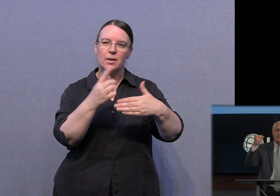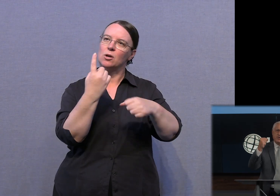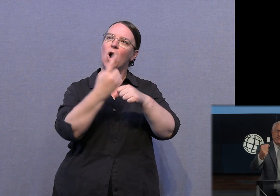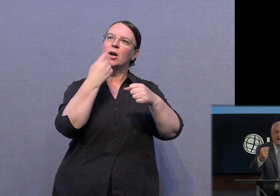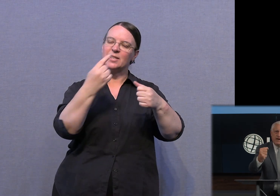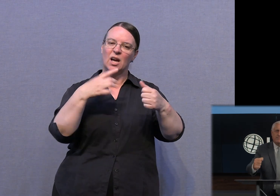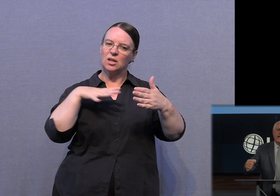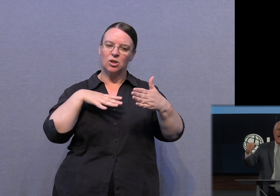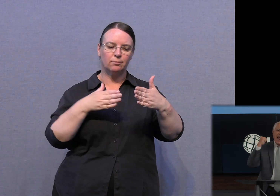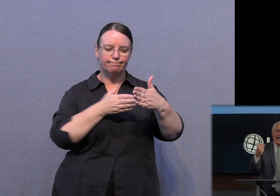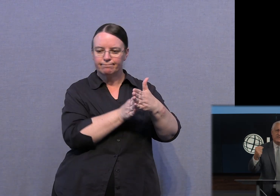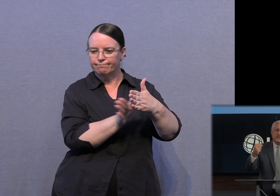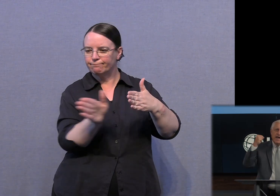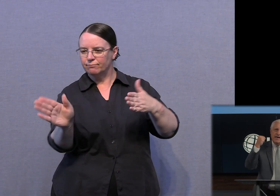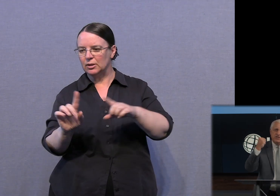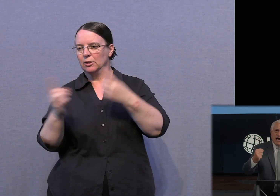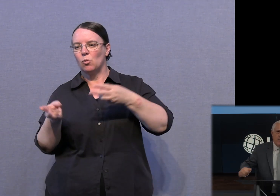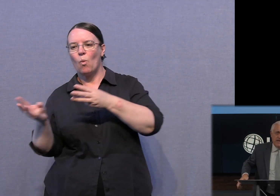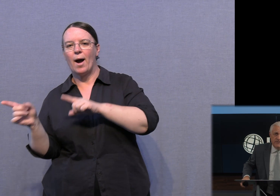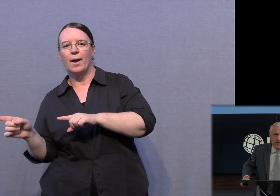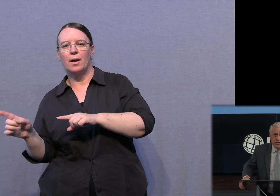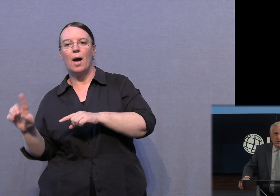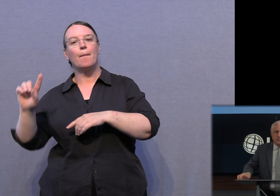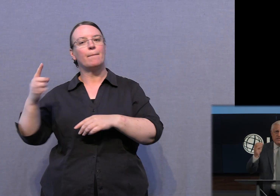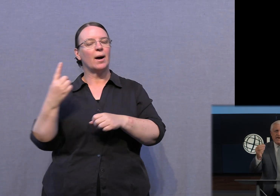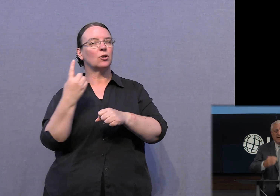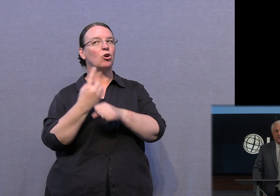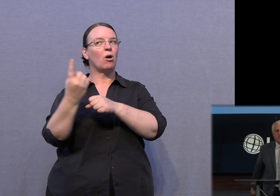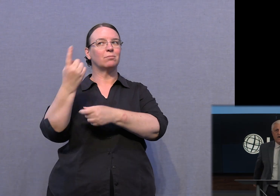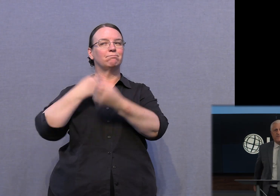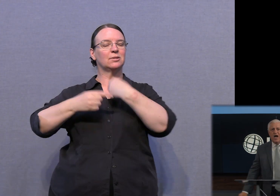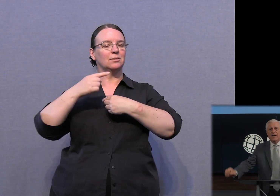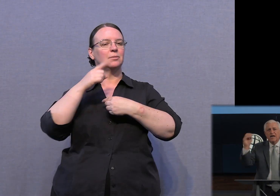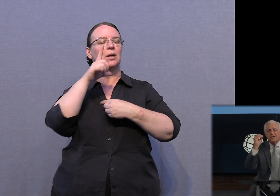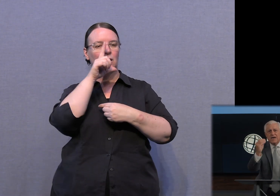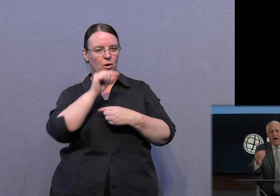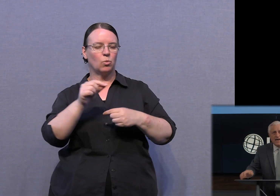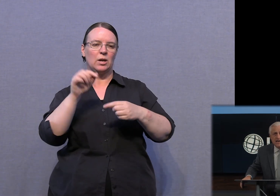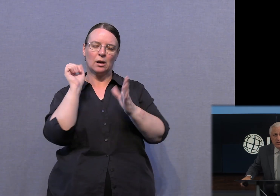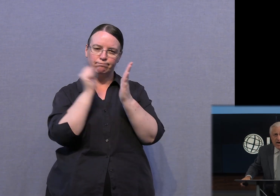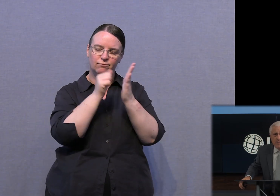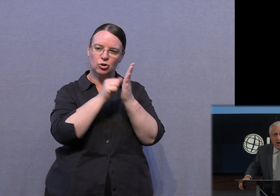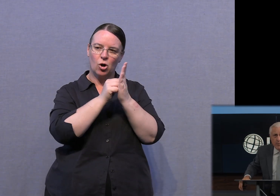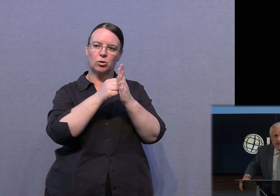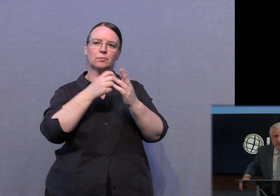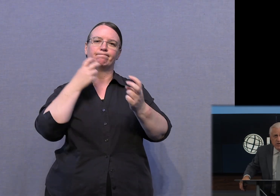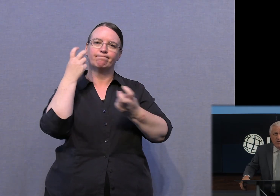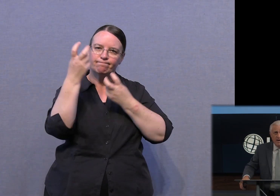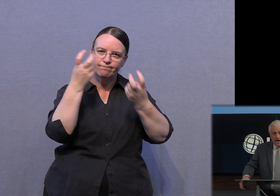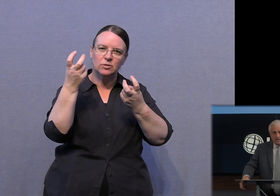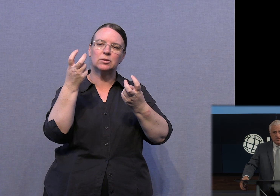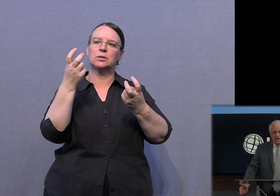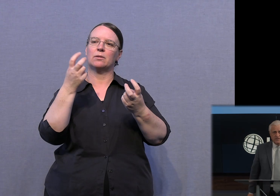saying, persevere, ask, and it shall be given unto you. Seek and ye shall find. Knock and it shall be opened unto